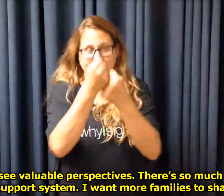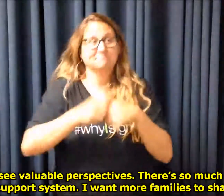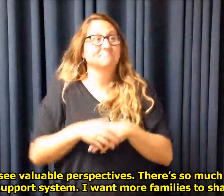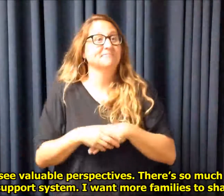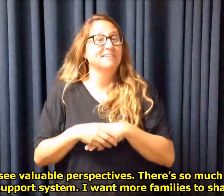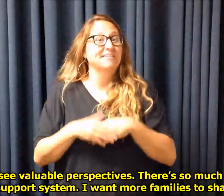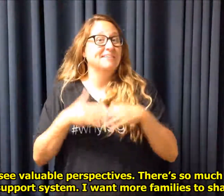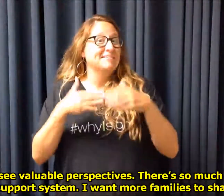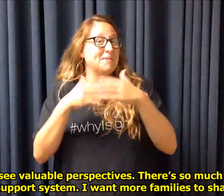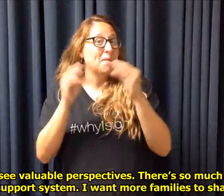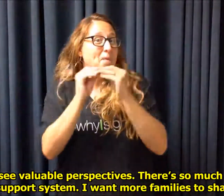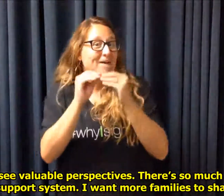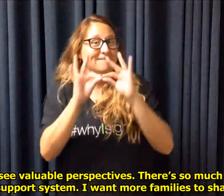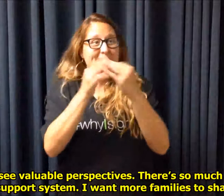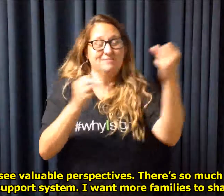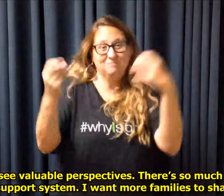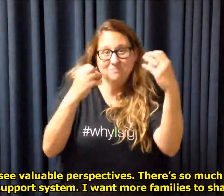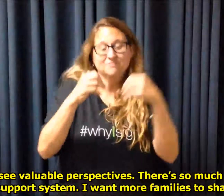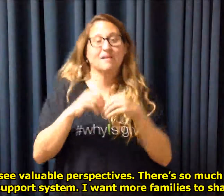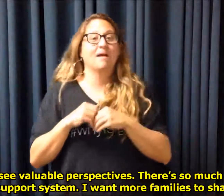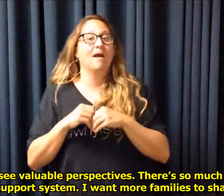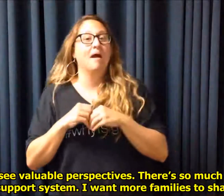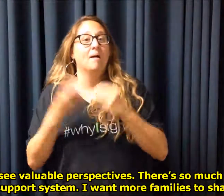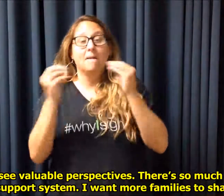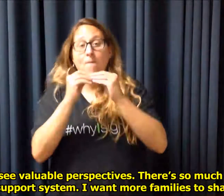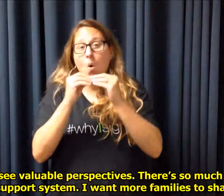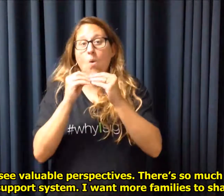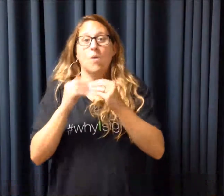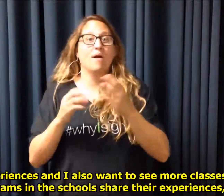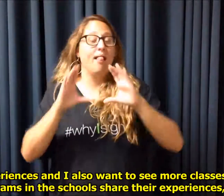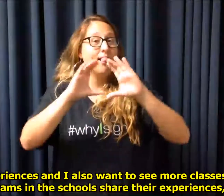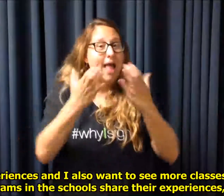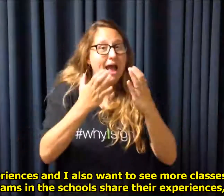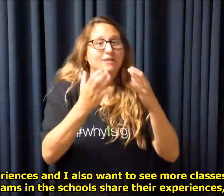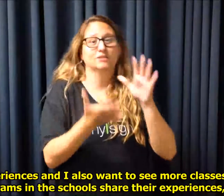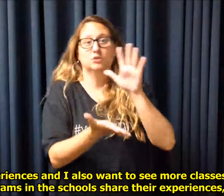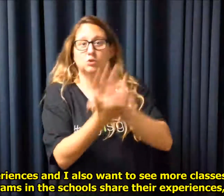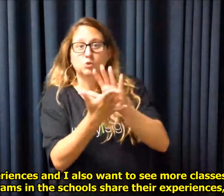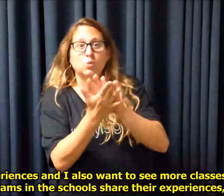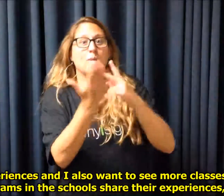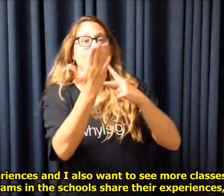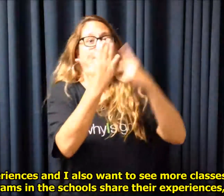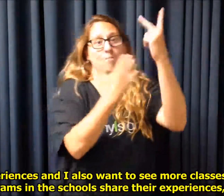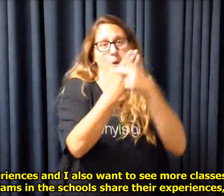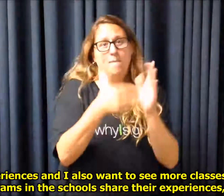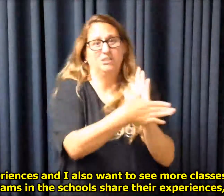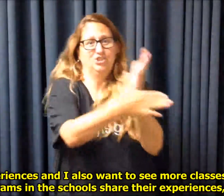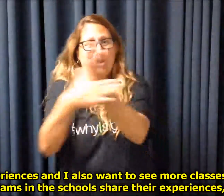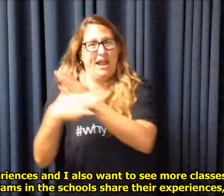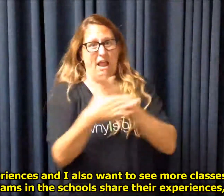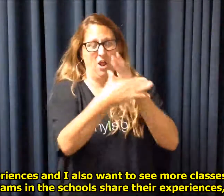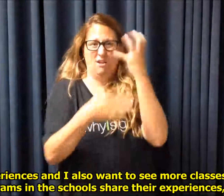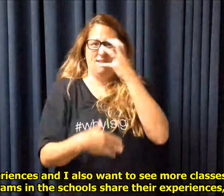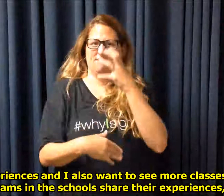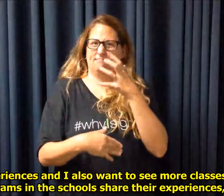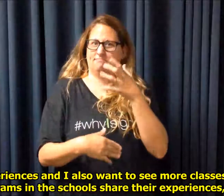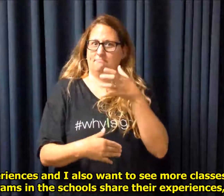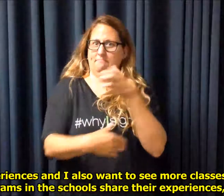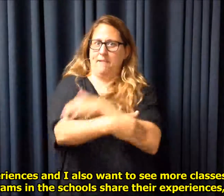power in that support system. I want more families to share their experiences, and I also want to see more classes and programs in the schools share